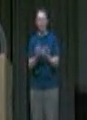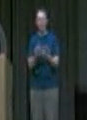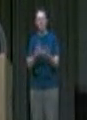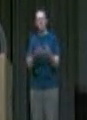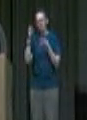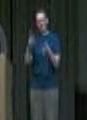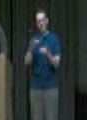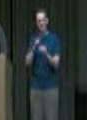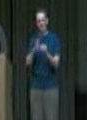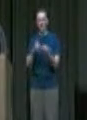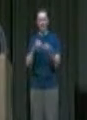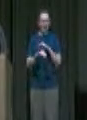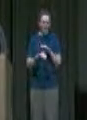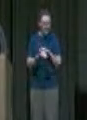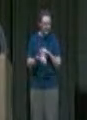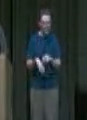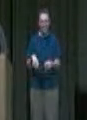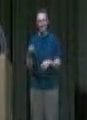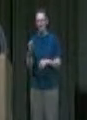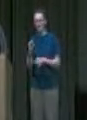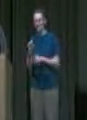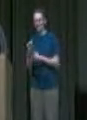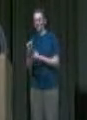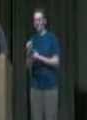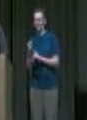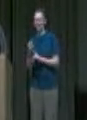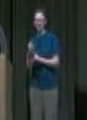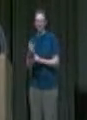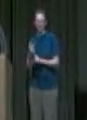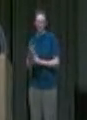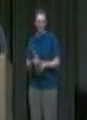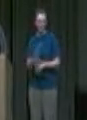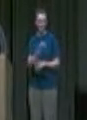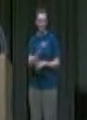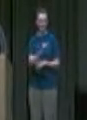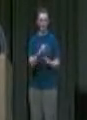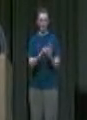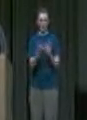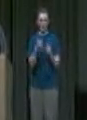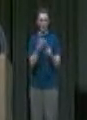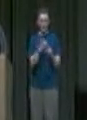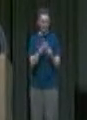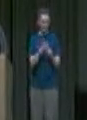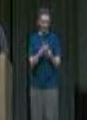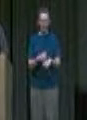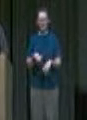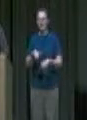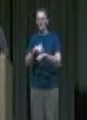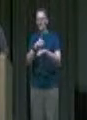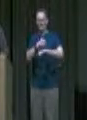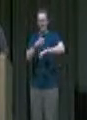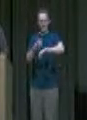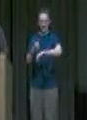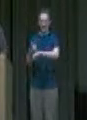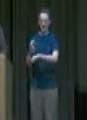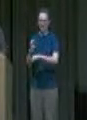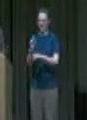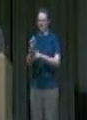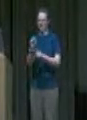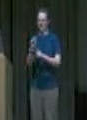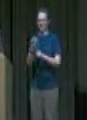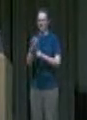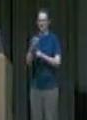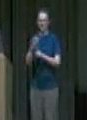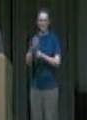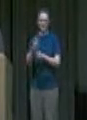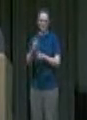information on access and staging, the dam removal itself, and then stabilization of infrastructure in the dam